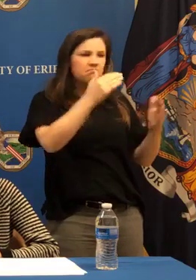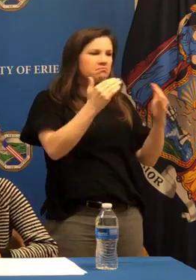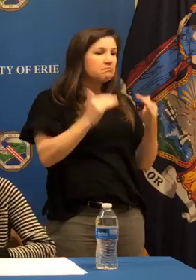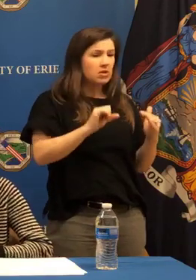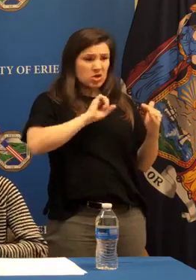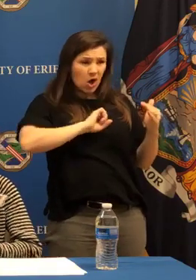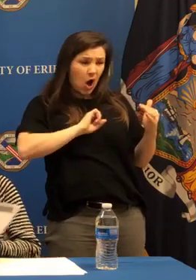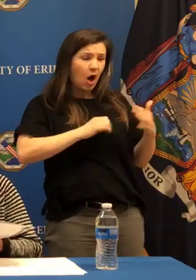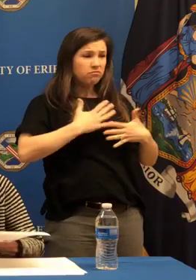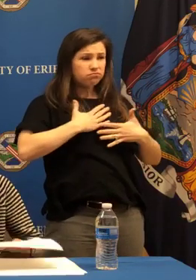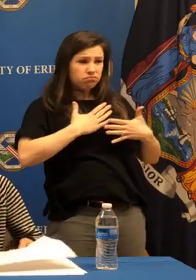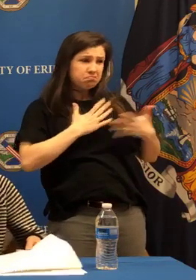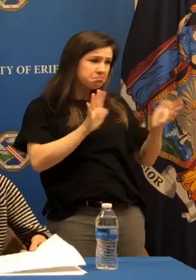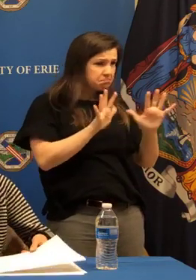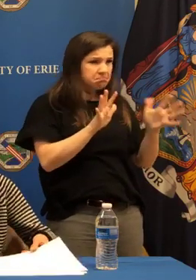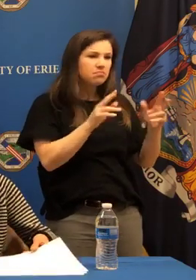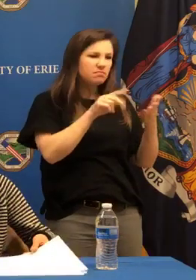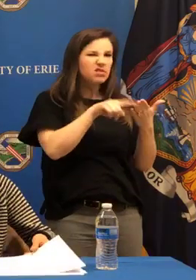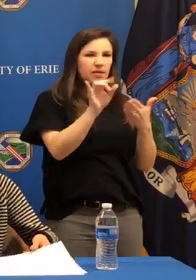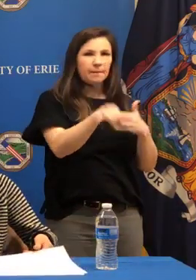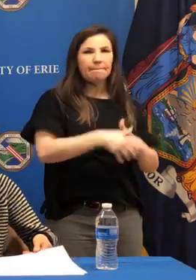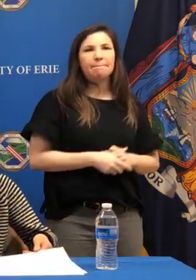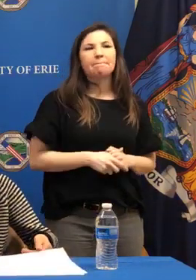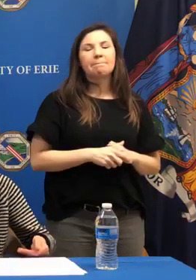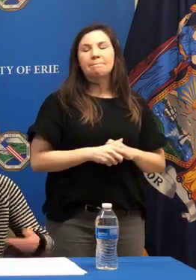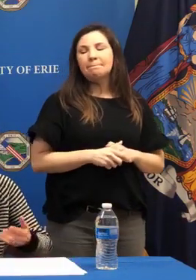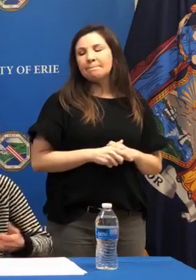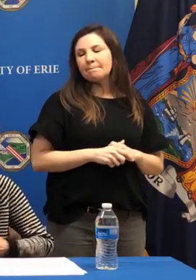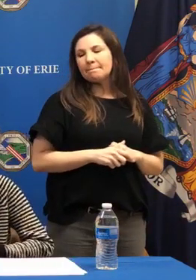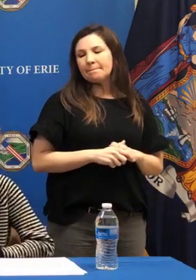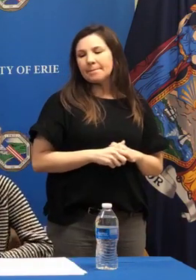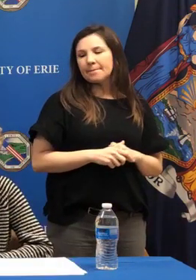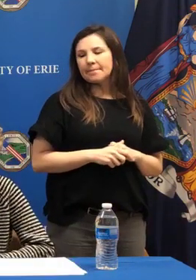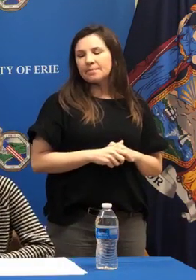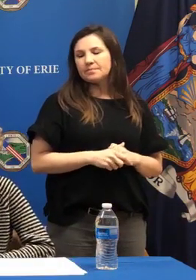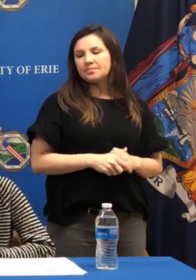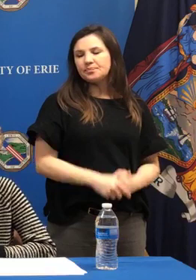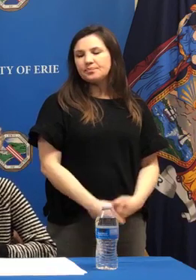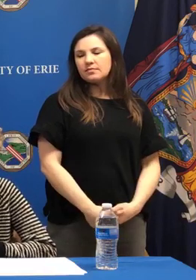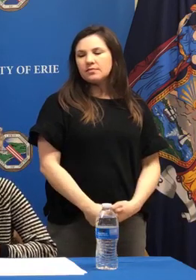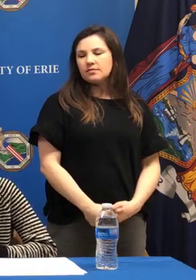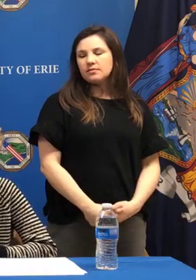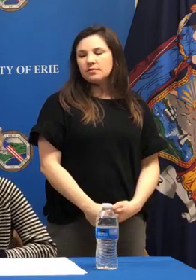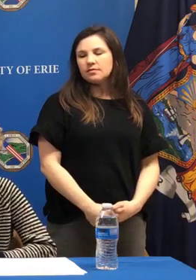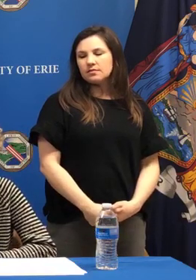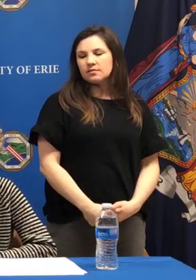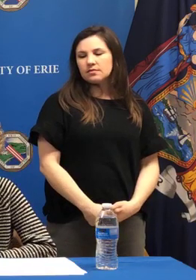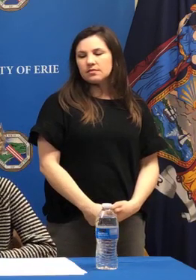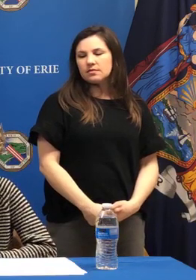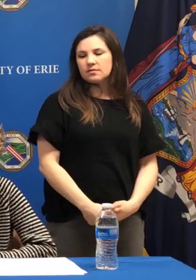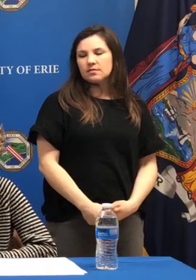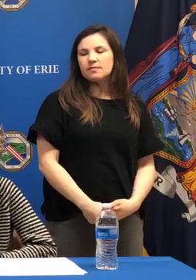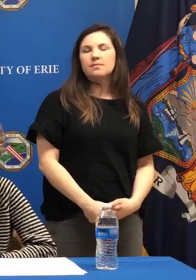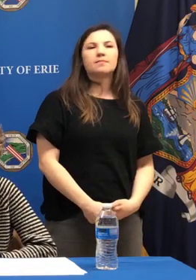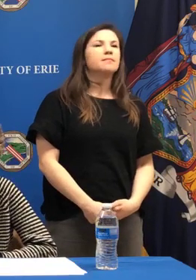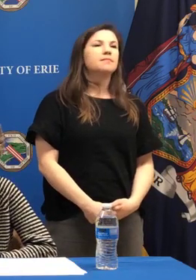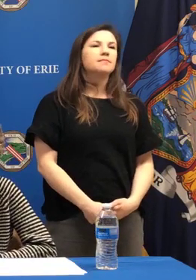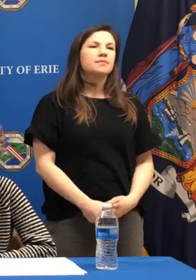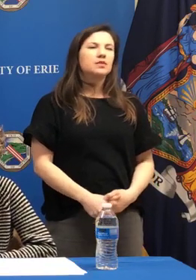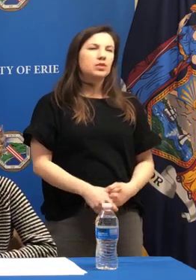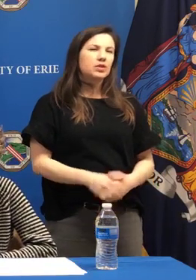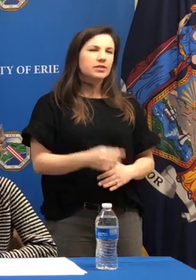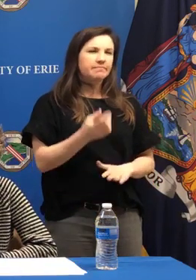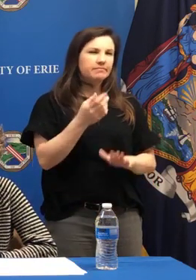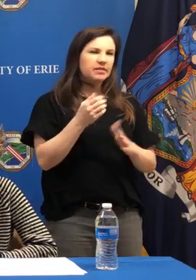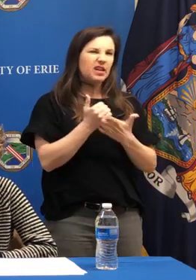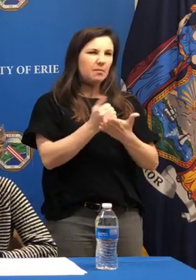of cough and shortness of breath. So just to help Erie County residents get an idea of where we're seeing cases,